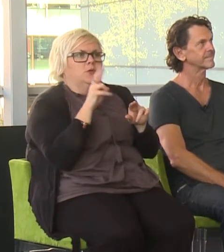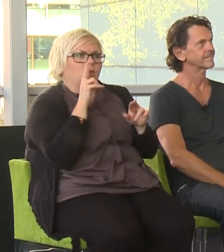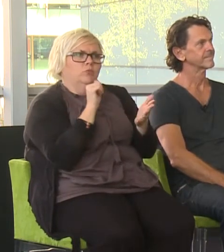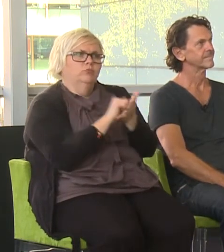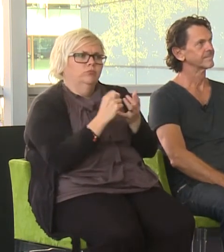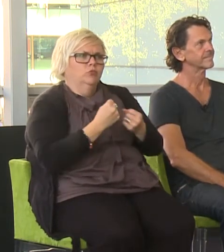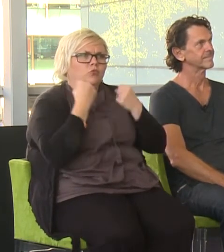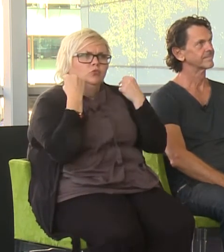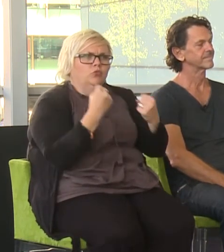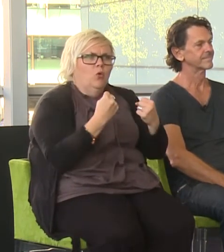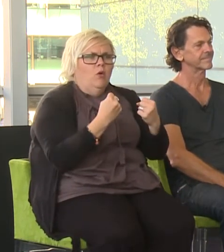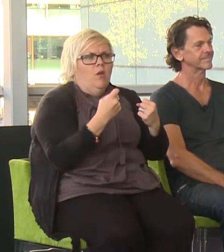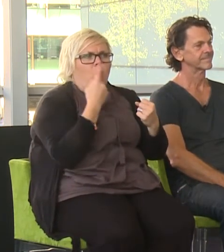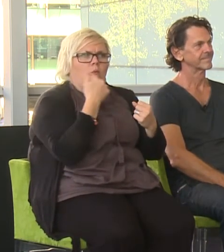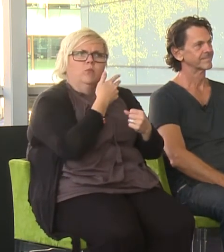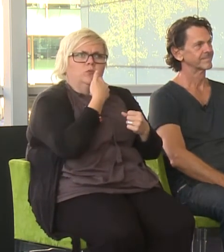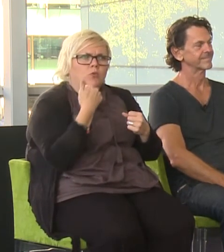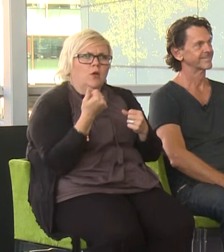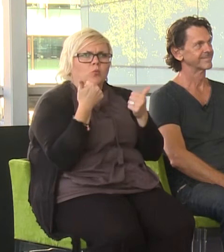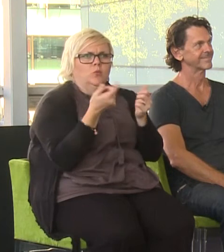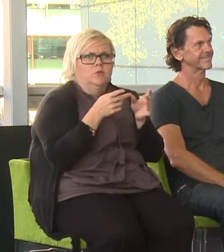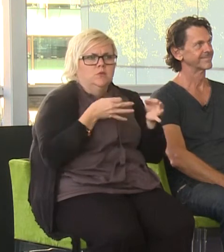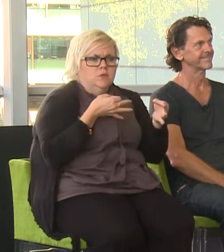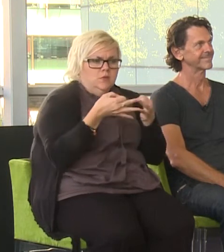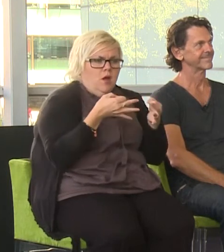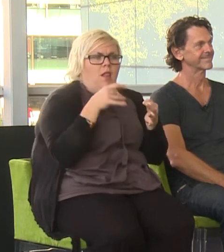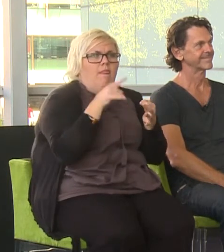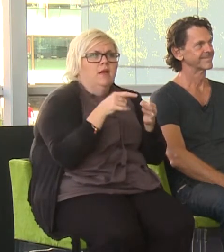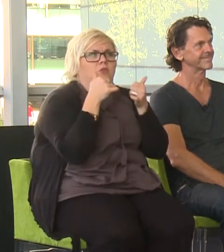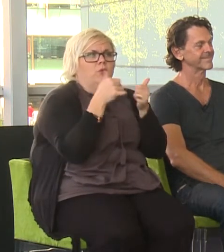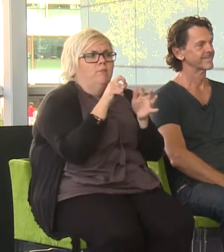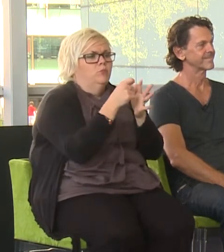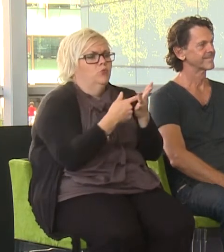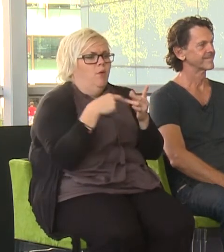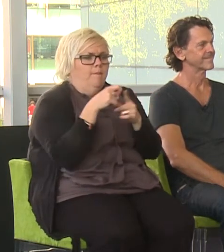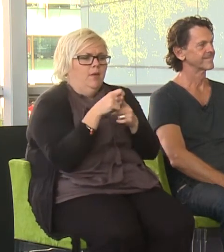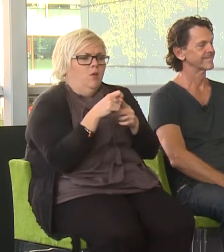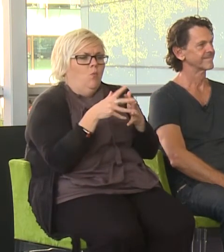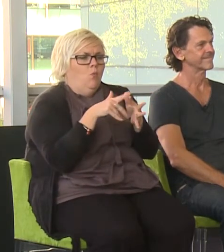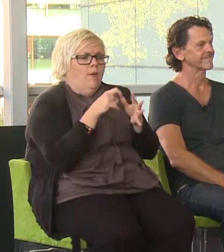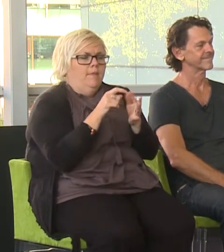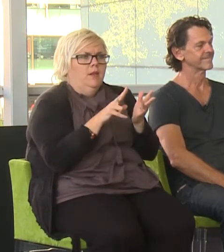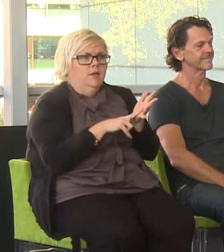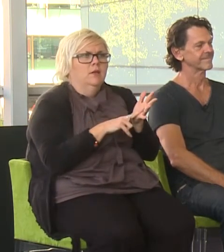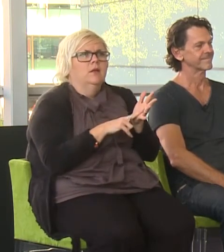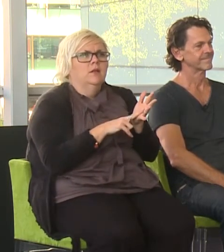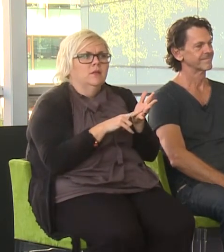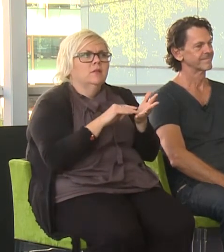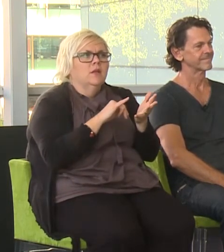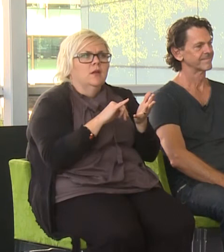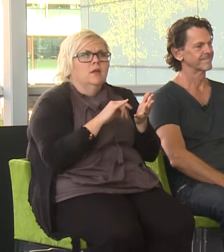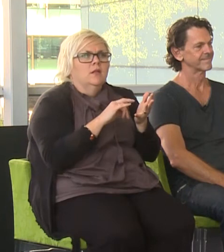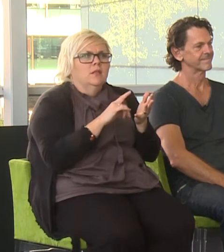durable, fashionable, that is my prescription for a great prop weapon. The superhero genre demands next